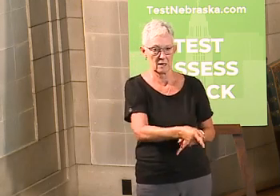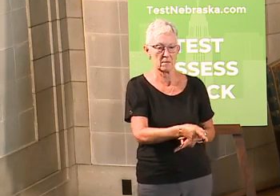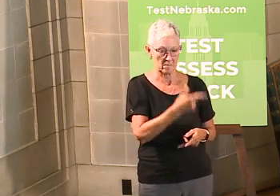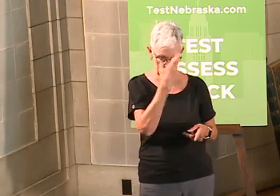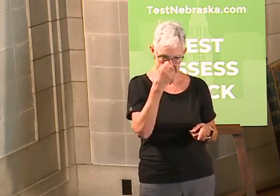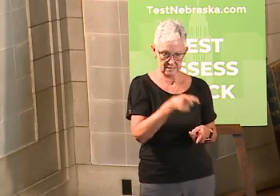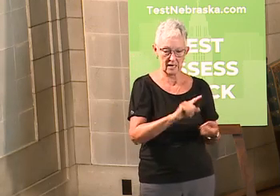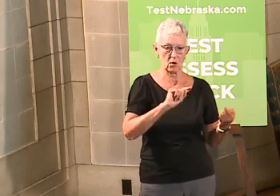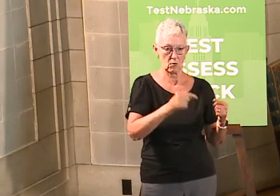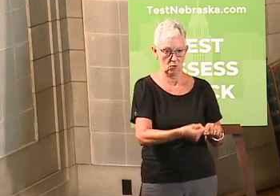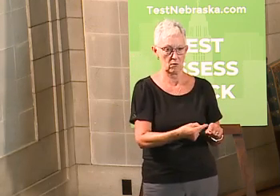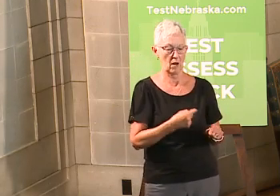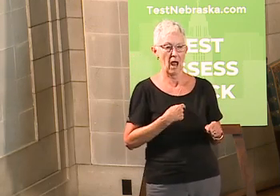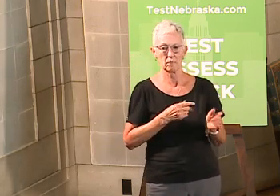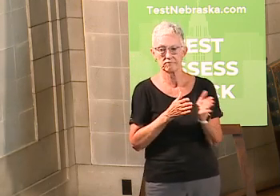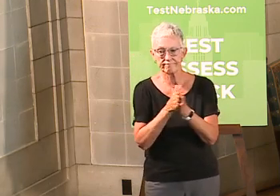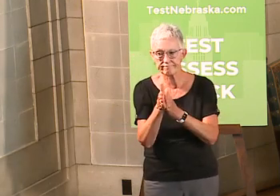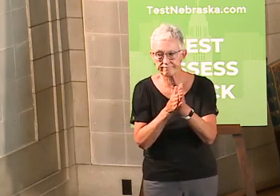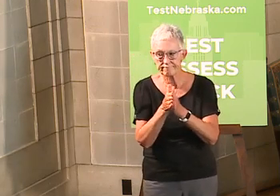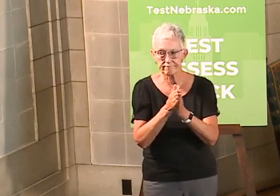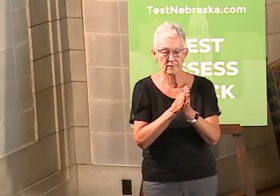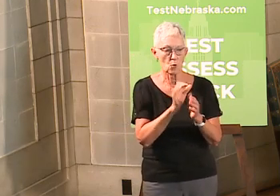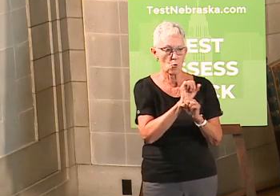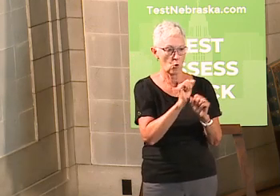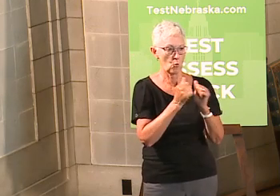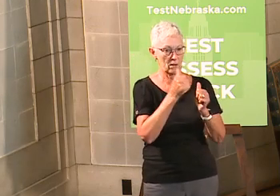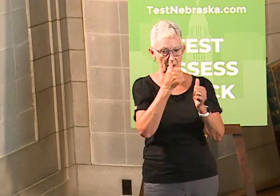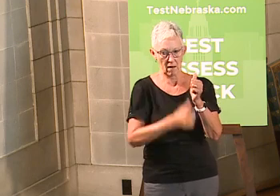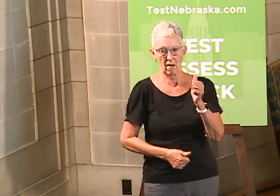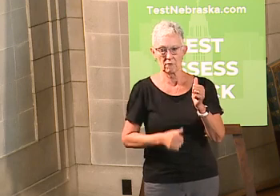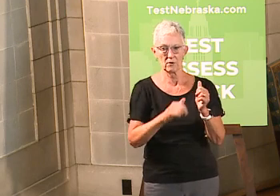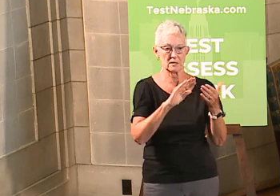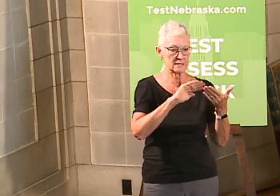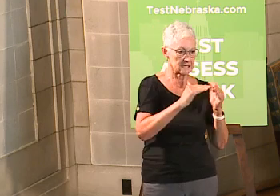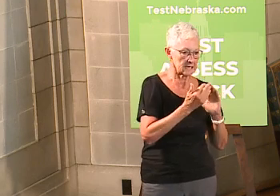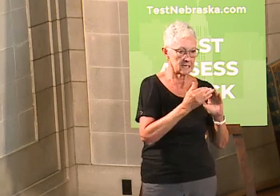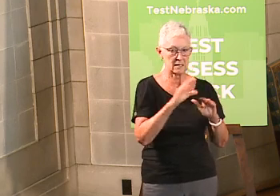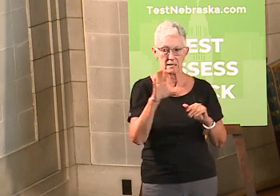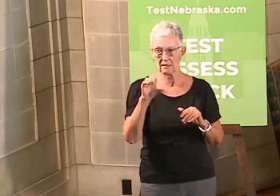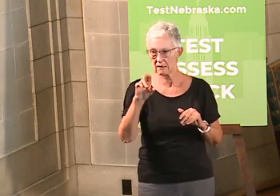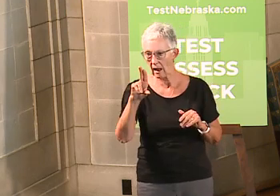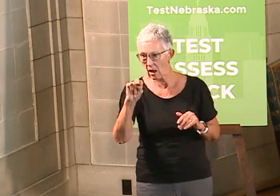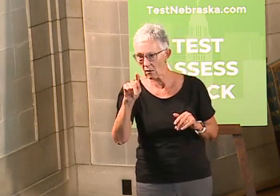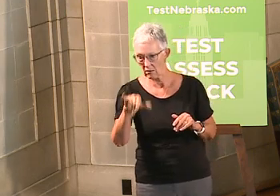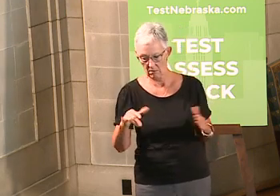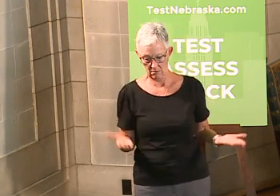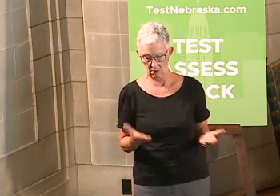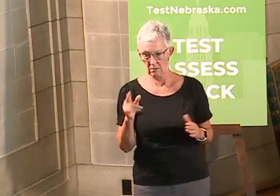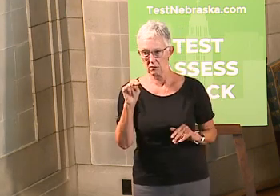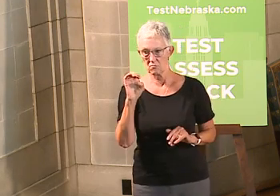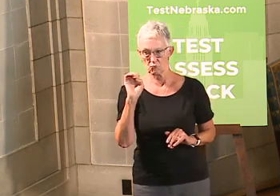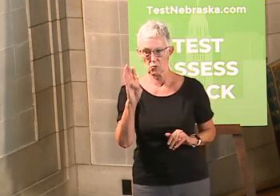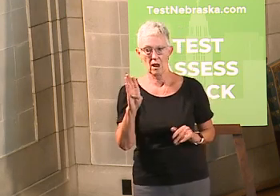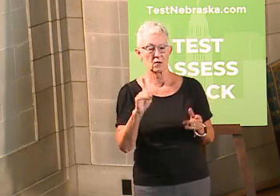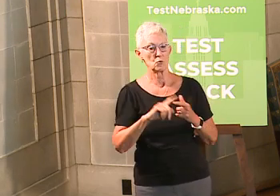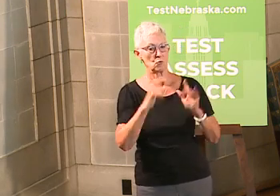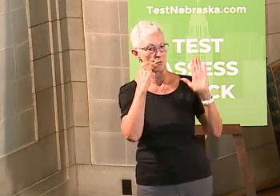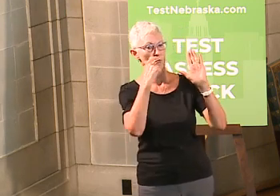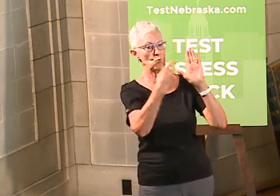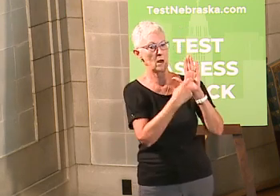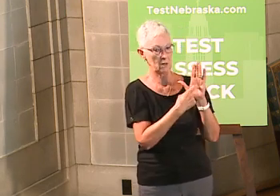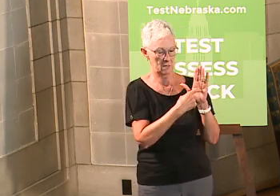each community to reach and recognize veteran caregivers and our unique vital service to our